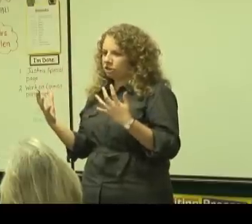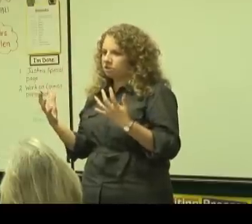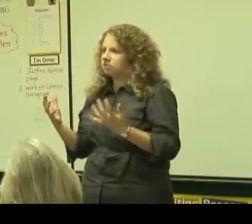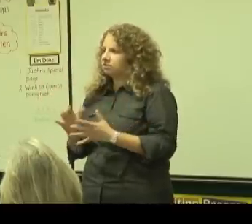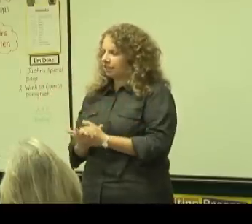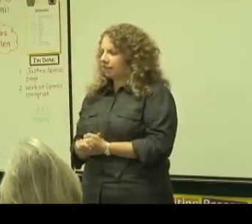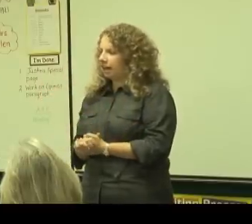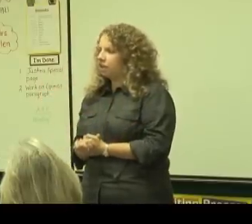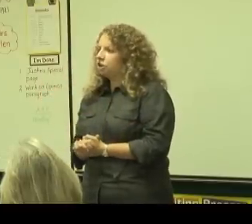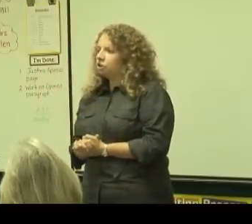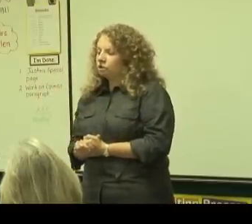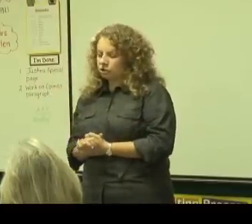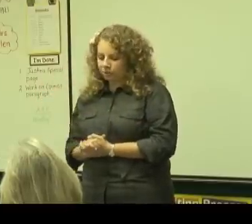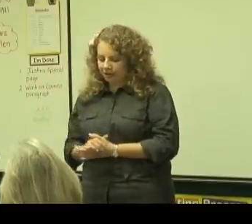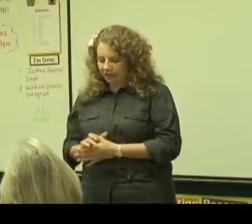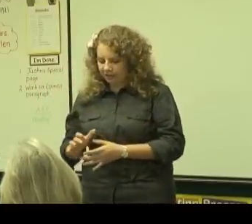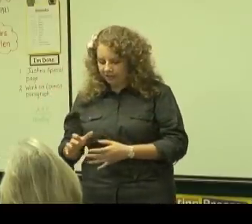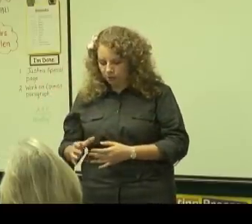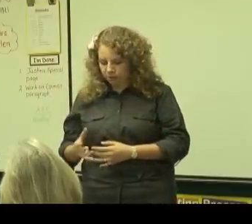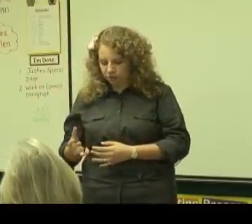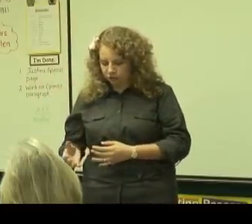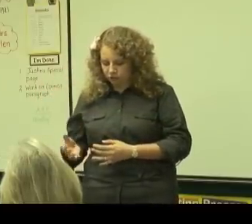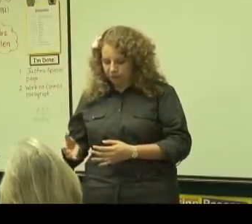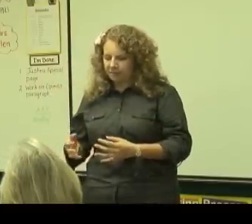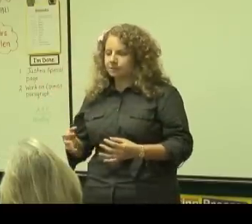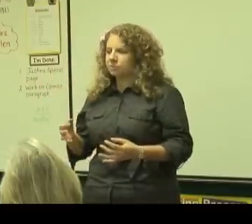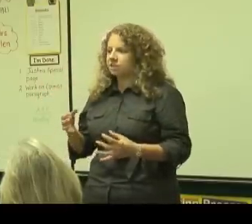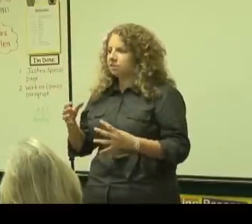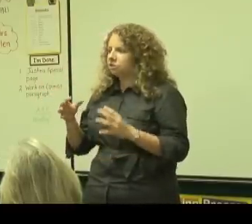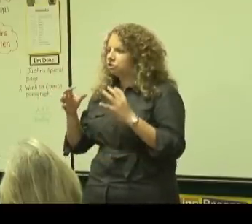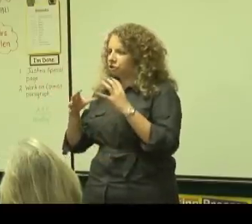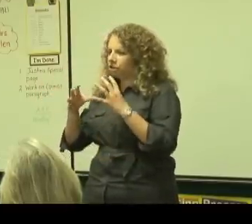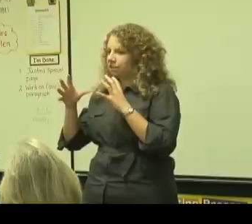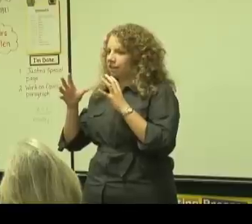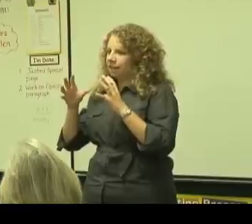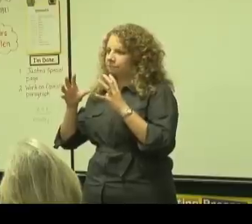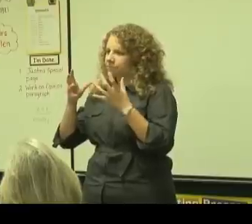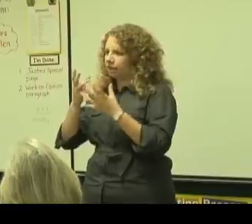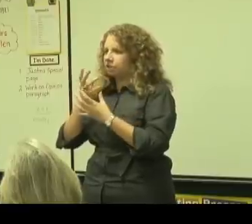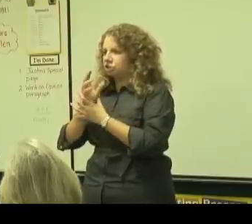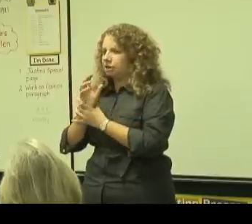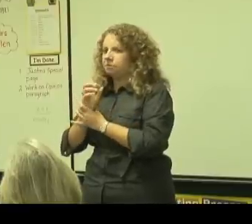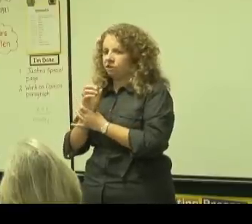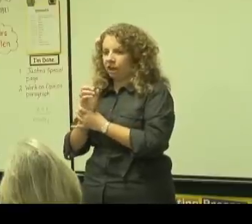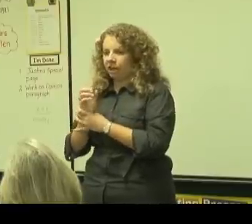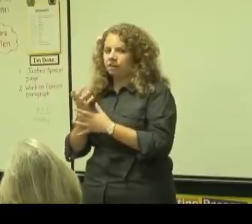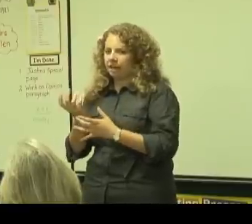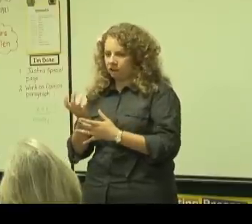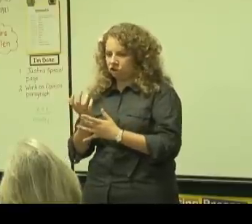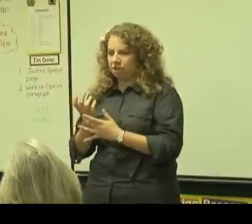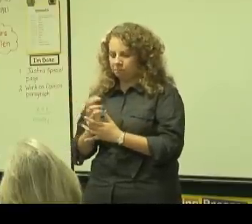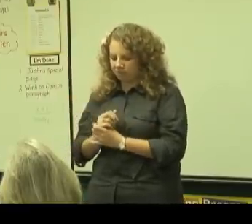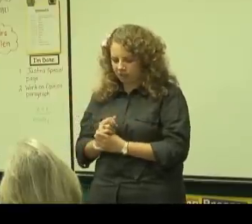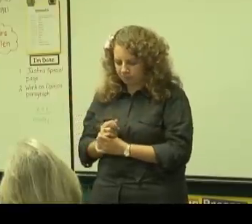words like that. So in ASL, when you're describing something, then there's certain like shape of your hand, a hand shape that you would